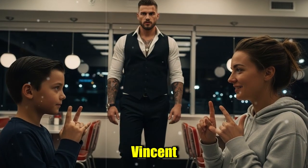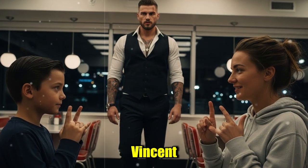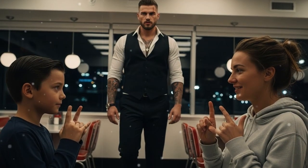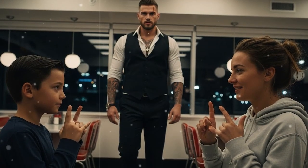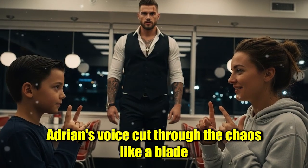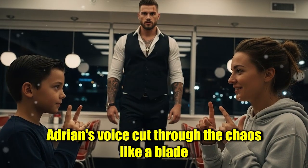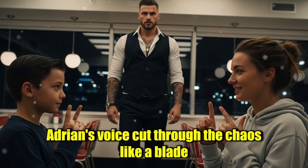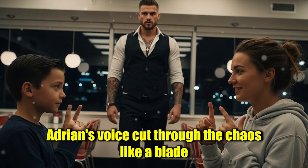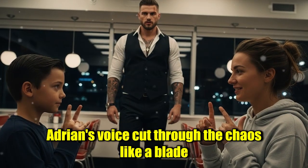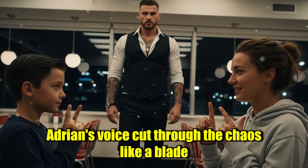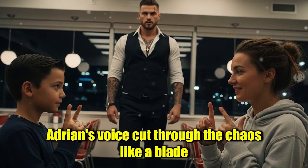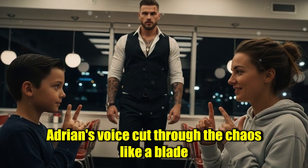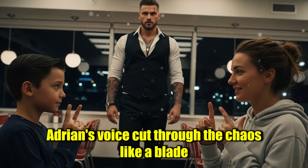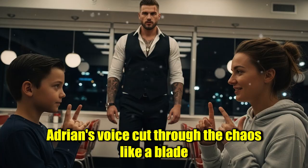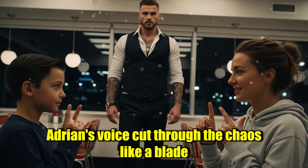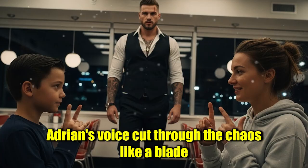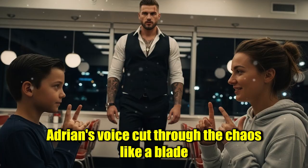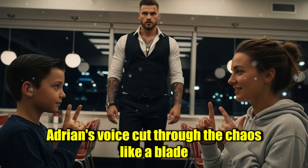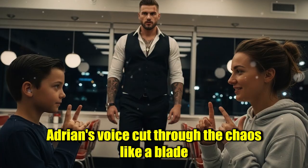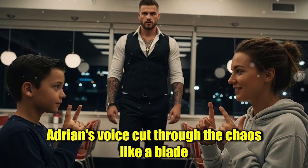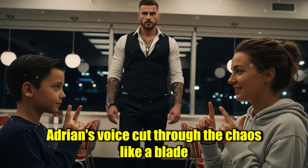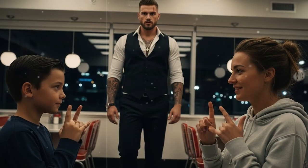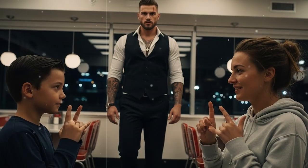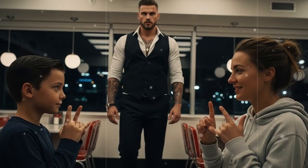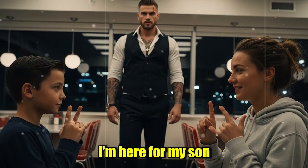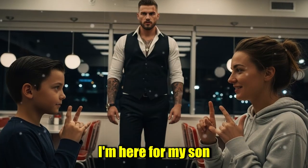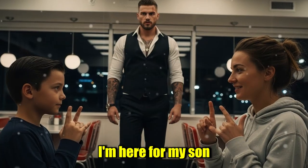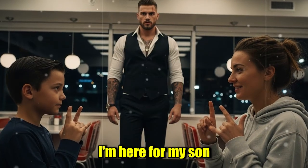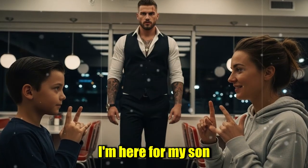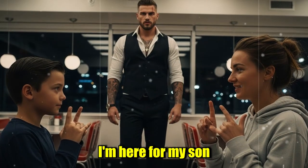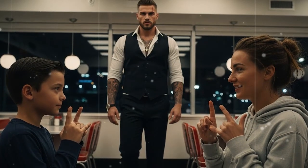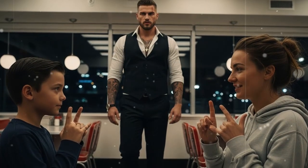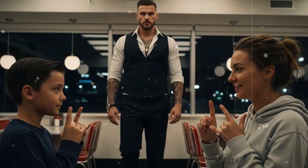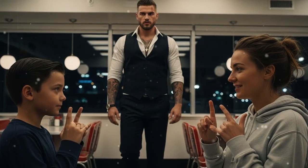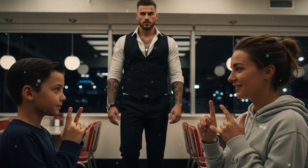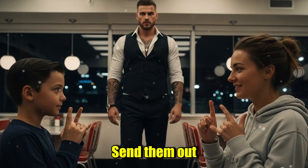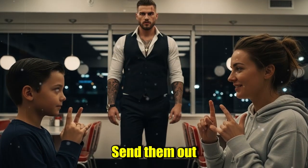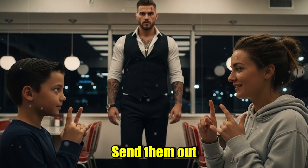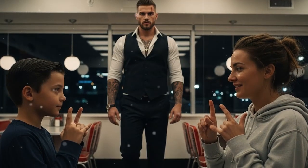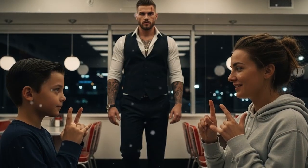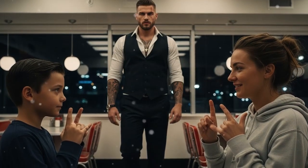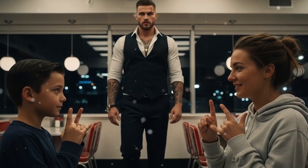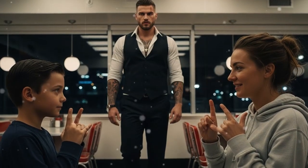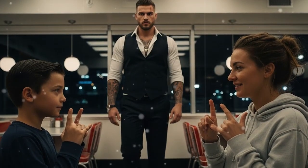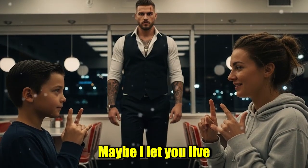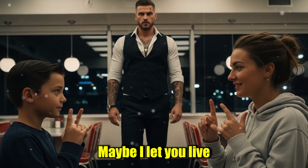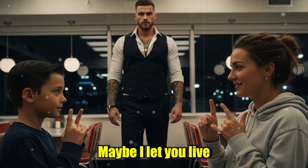Vincent, Adrian's voice cut through the chaos like a blade. I'm here for my son. Send him out, and maybe I